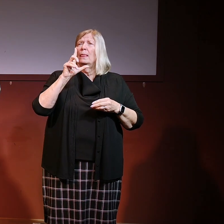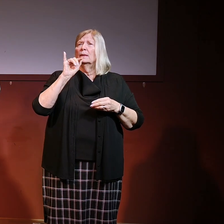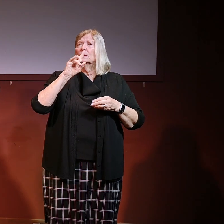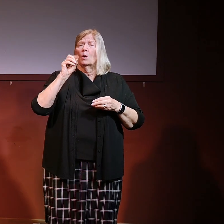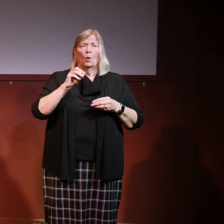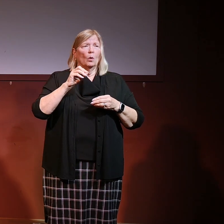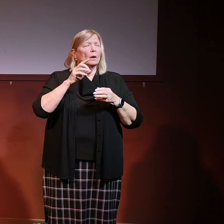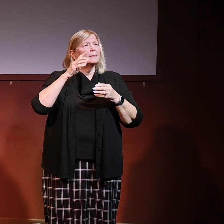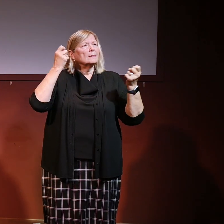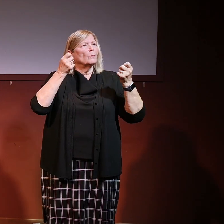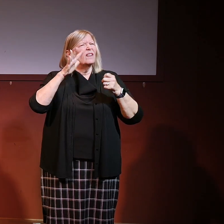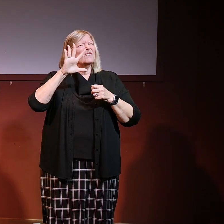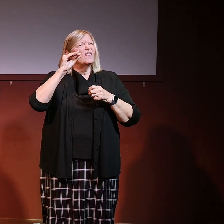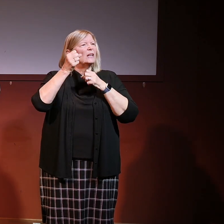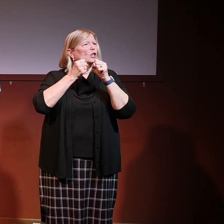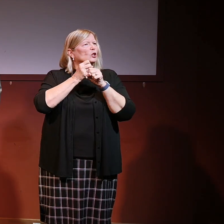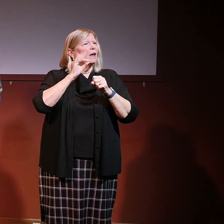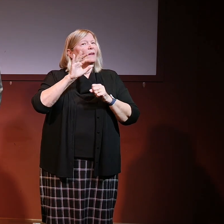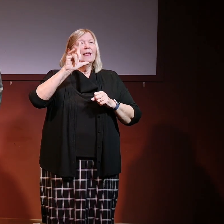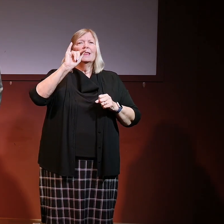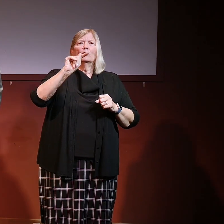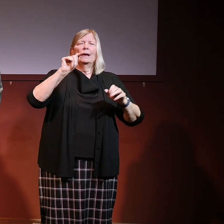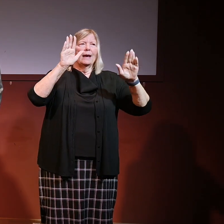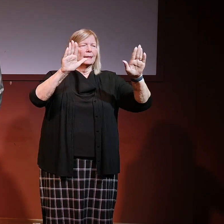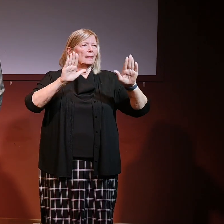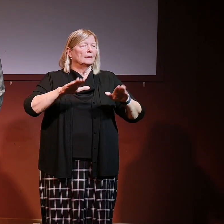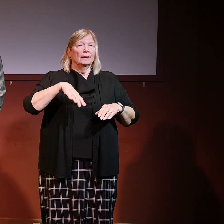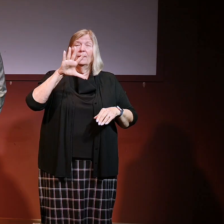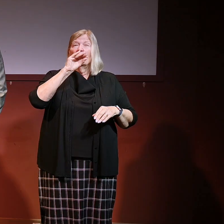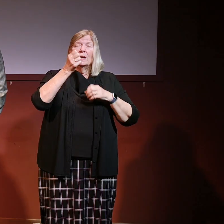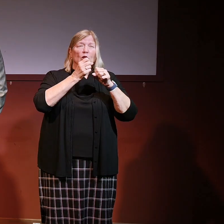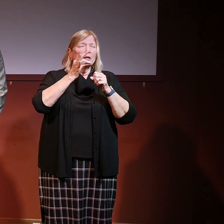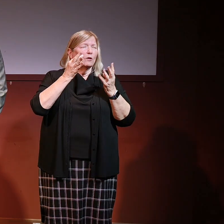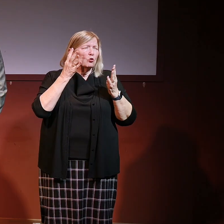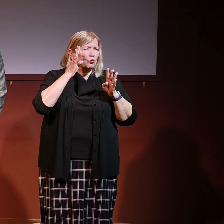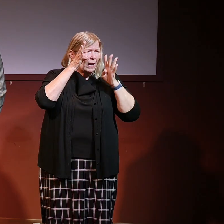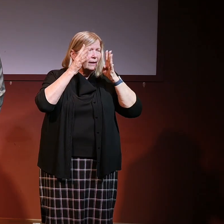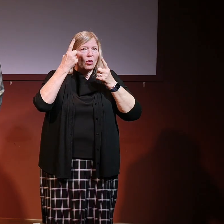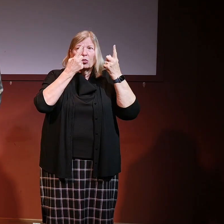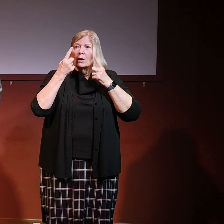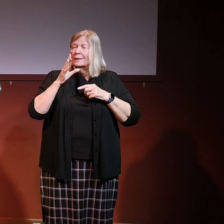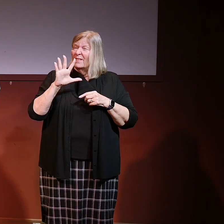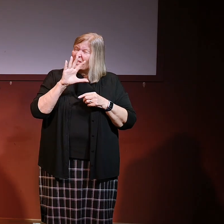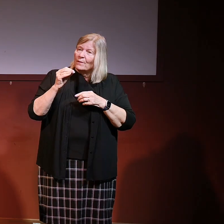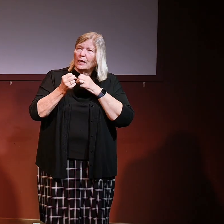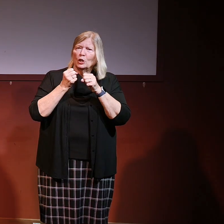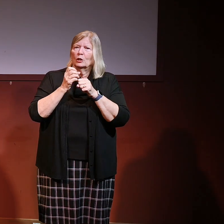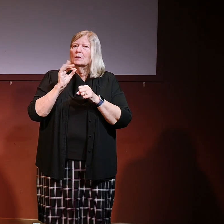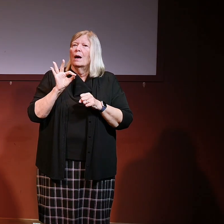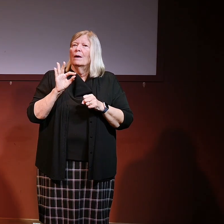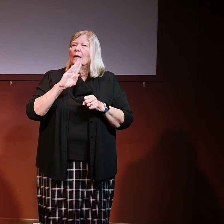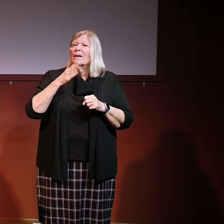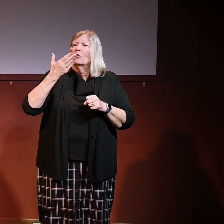50 years of literary excellence, 50 years of creative thought, and 50 years of